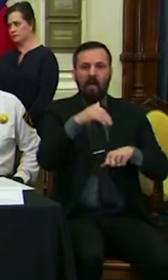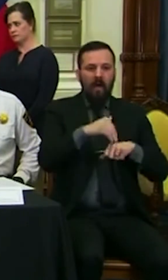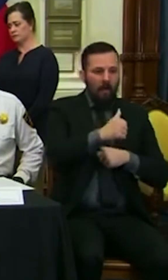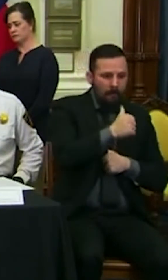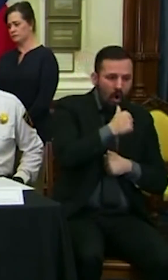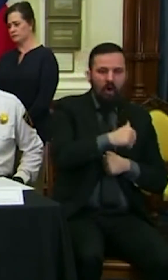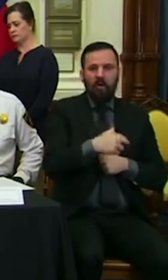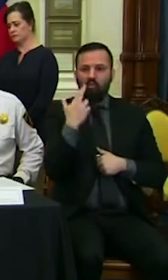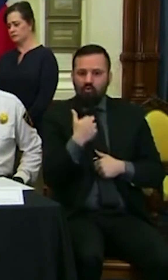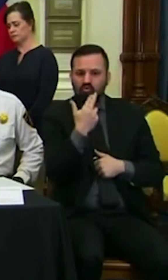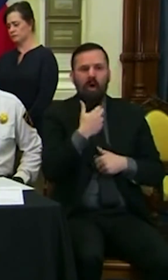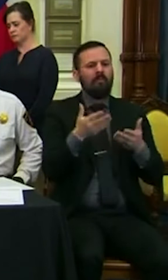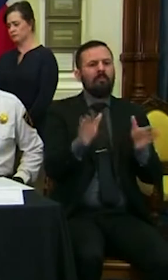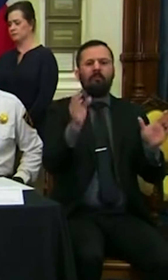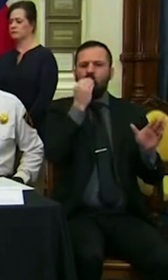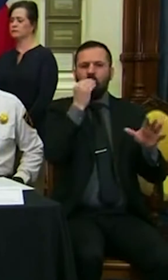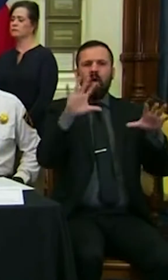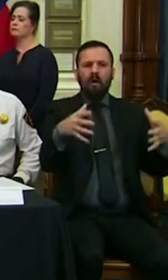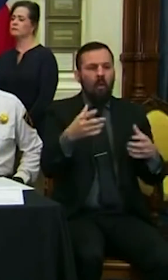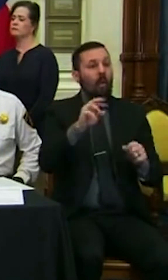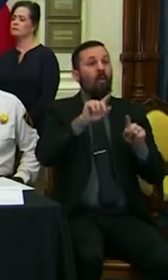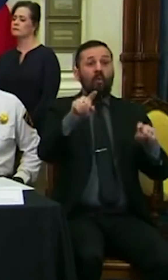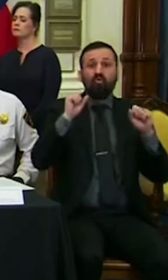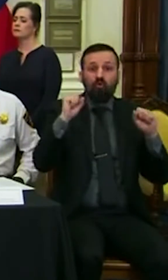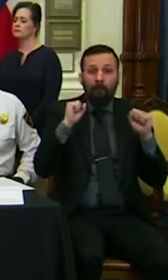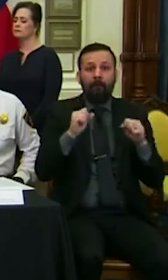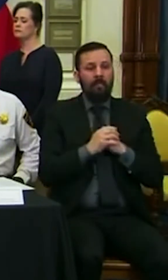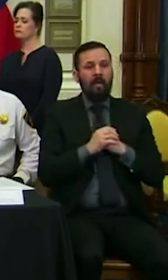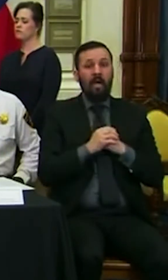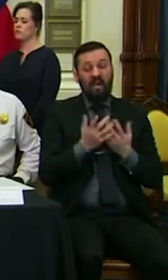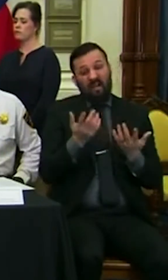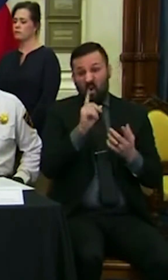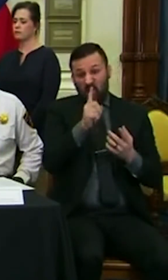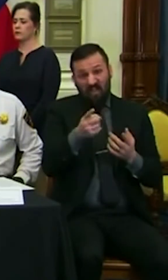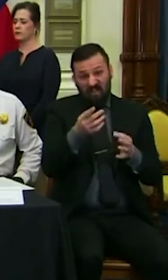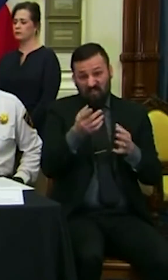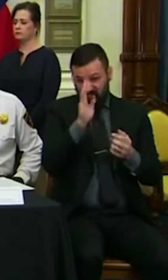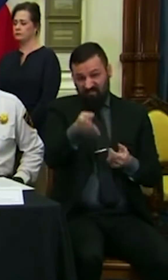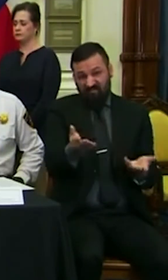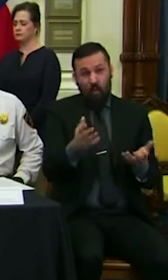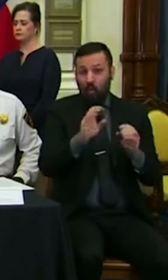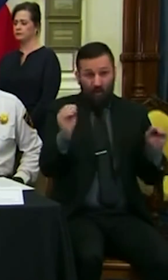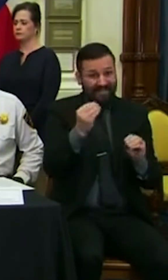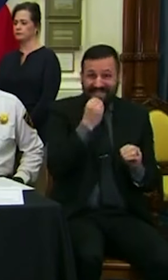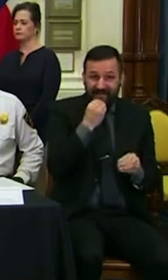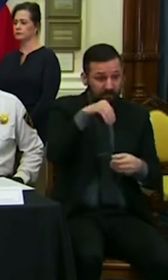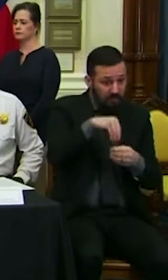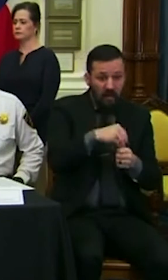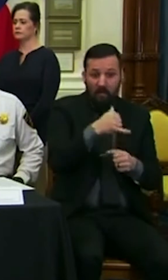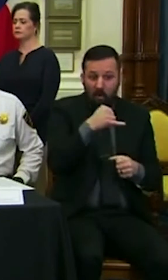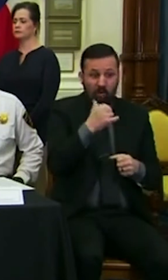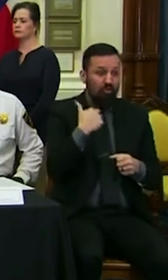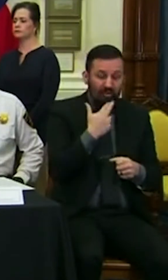and food courts, or visiting gyms. Simply put, there will be no dining in at bars and restaurants, and